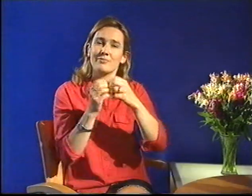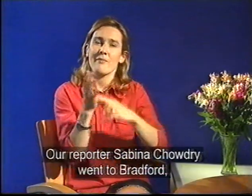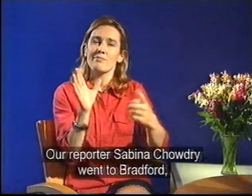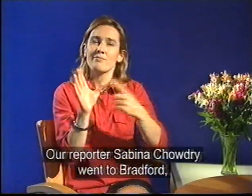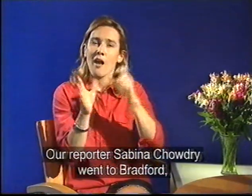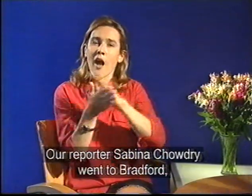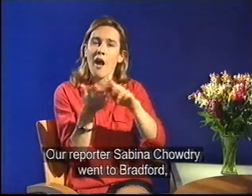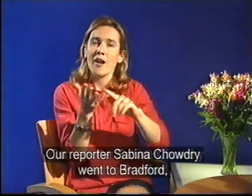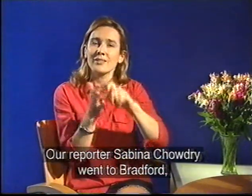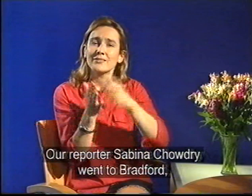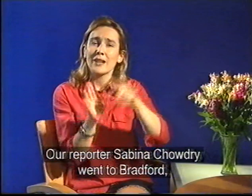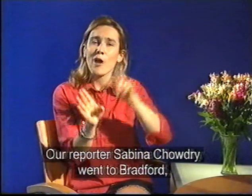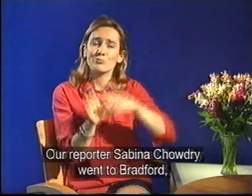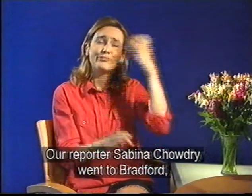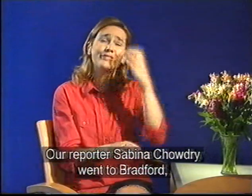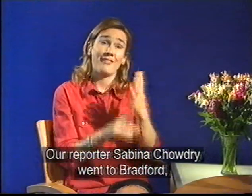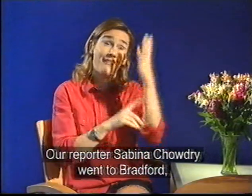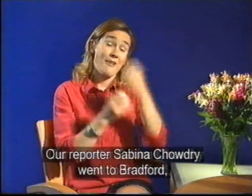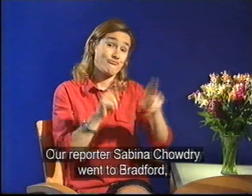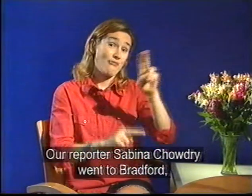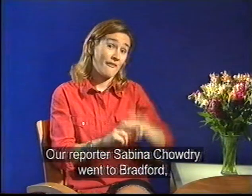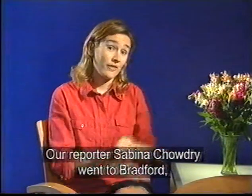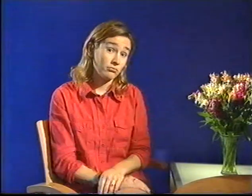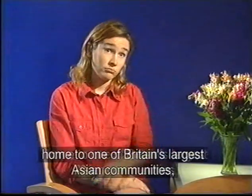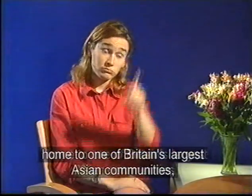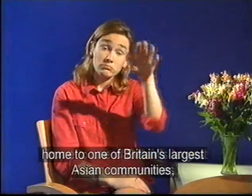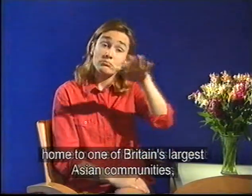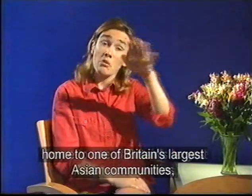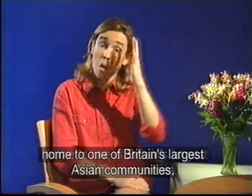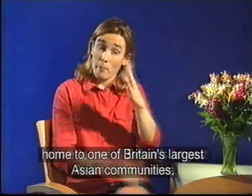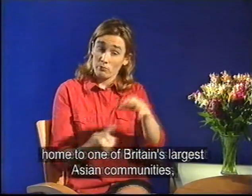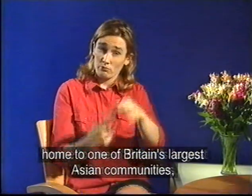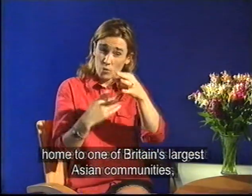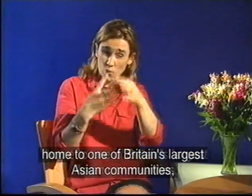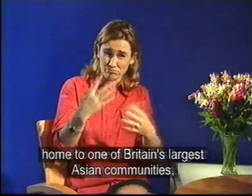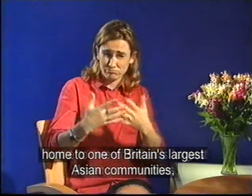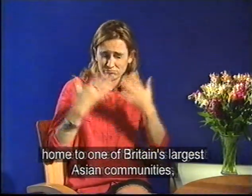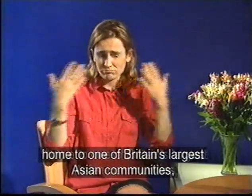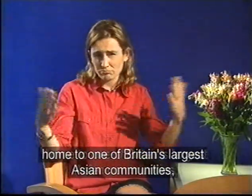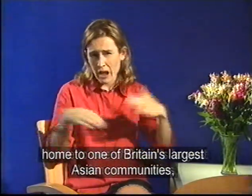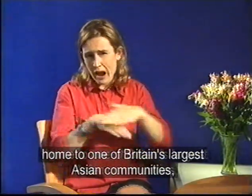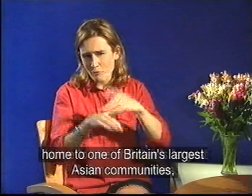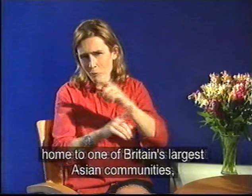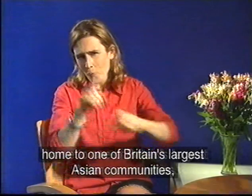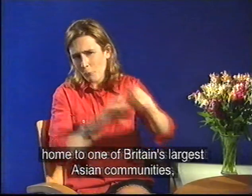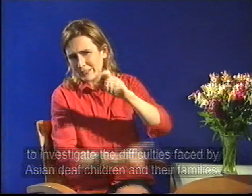Our reporter, Sabina Chowdhury, went to Bradford, home to one of Britain's largest Asian communities, to investigate